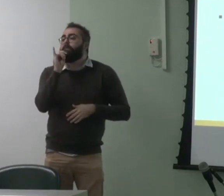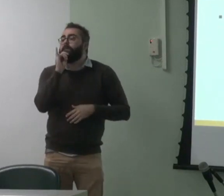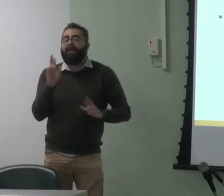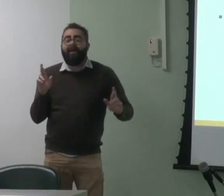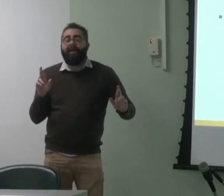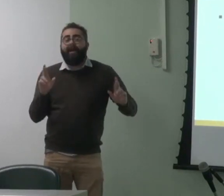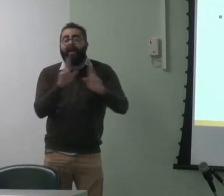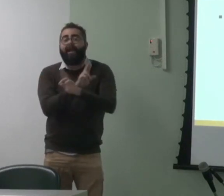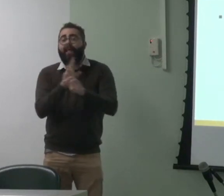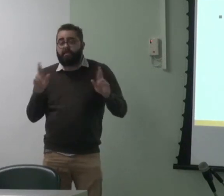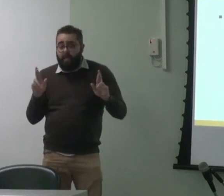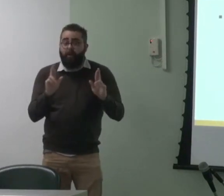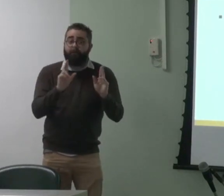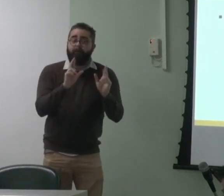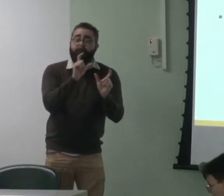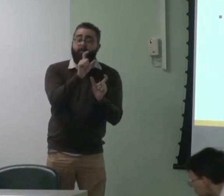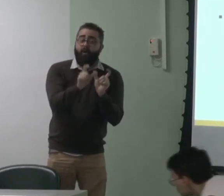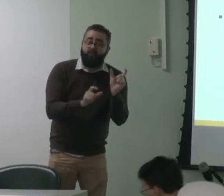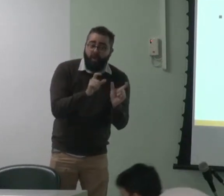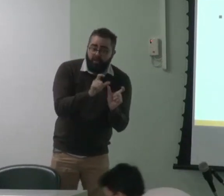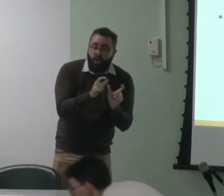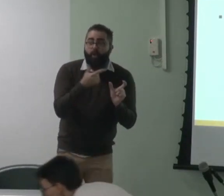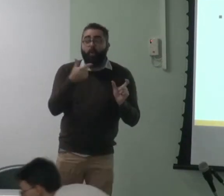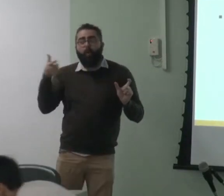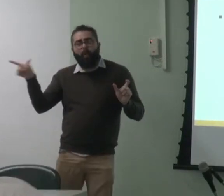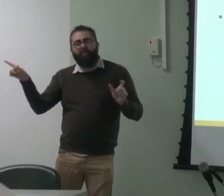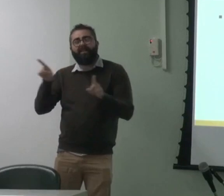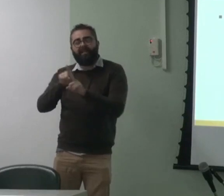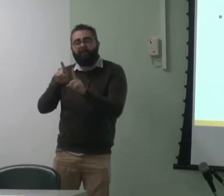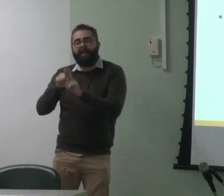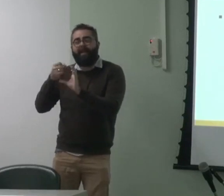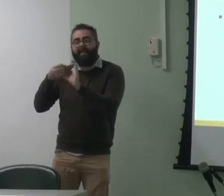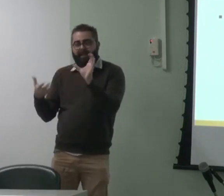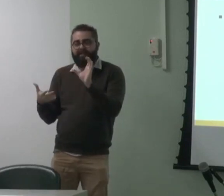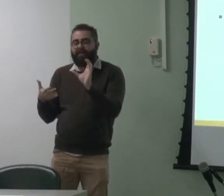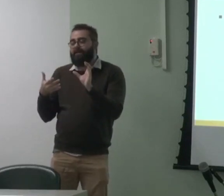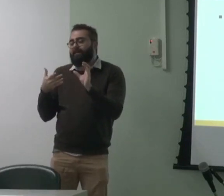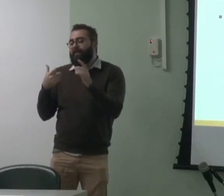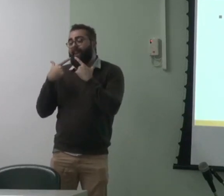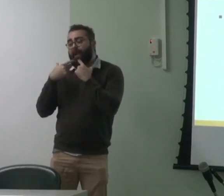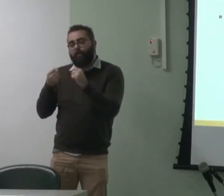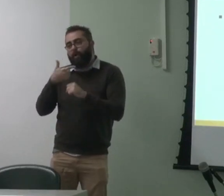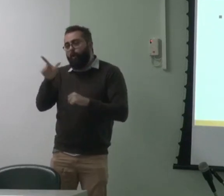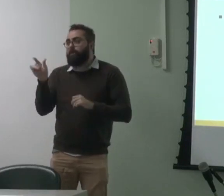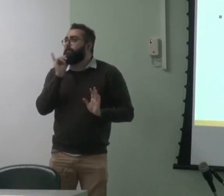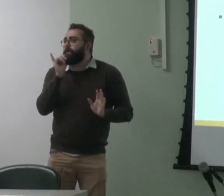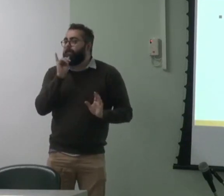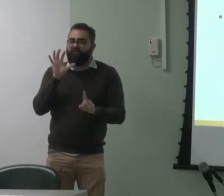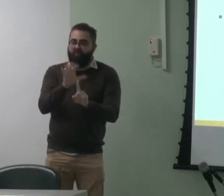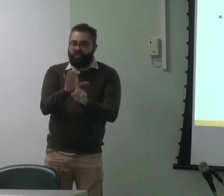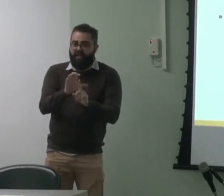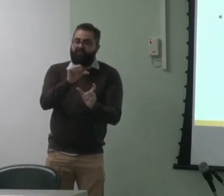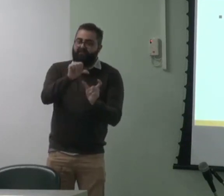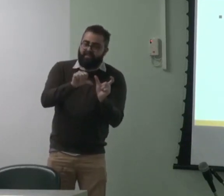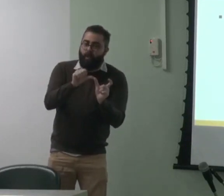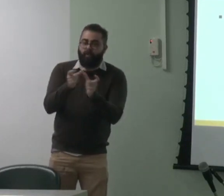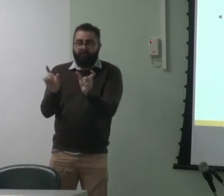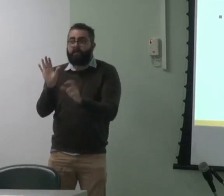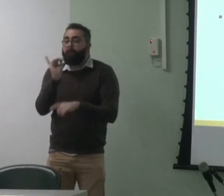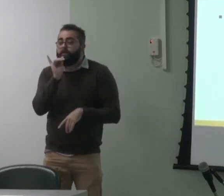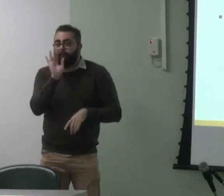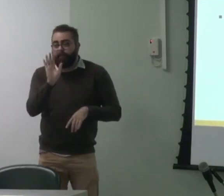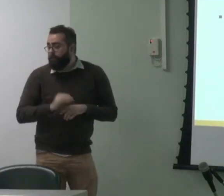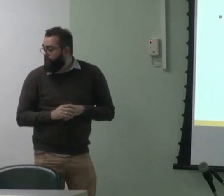between morphology and other linguistic phenomena, or between inflection and derivation. So it will